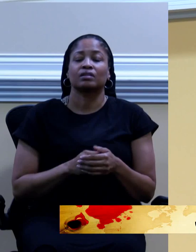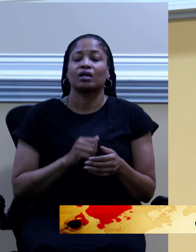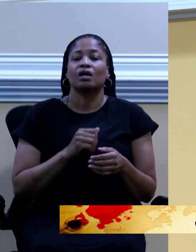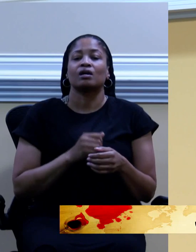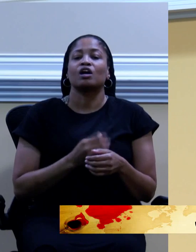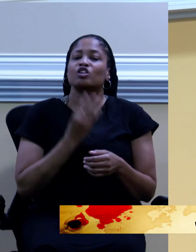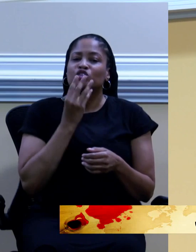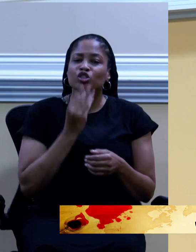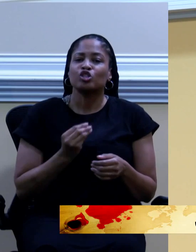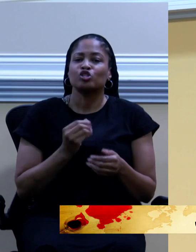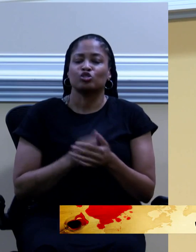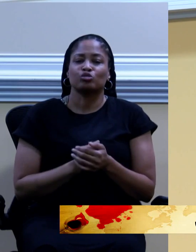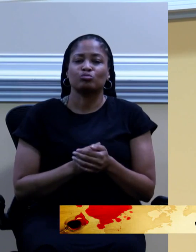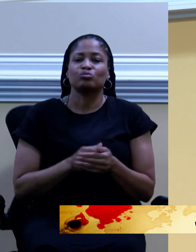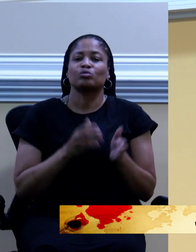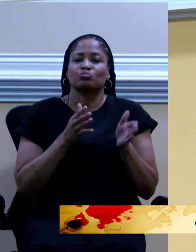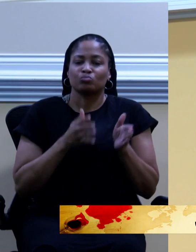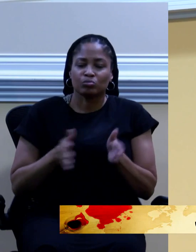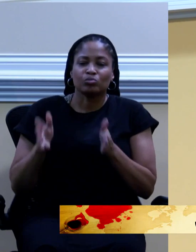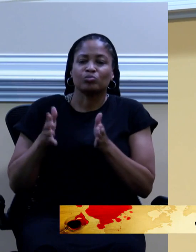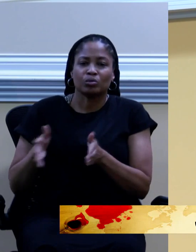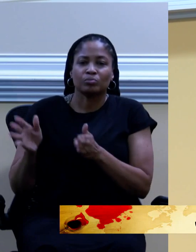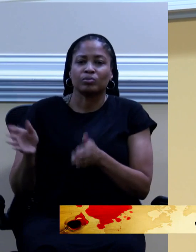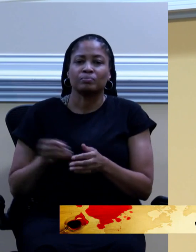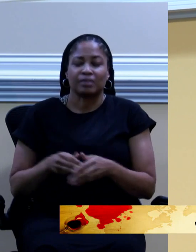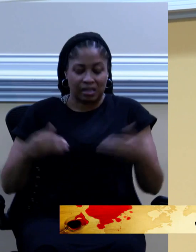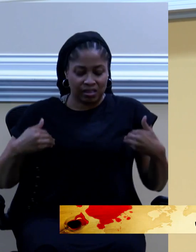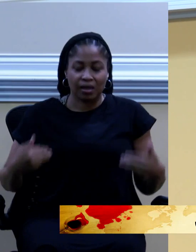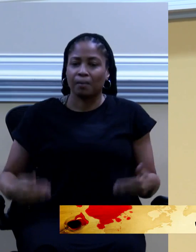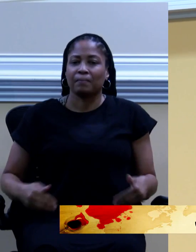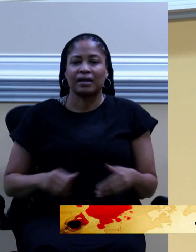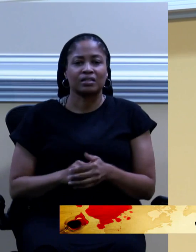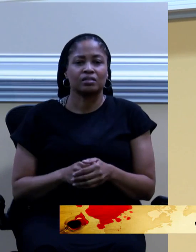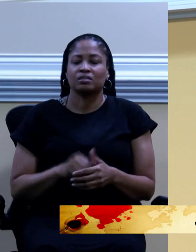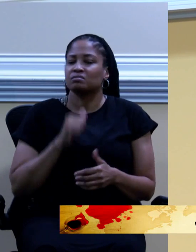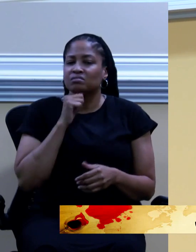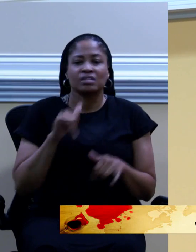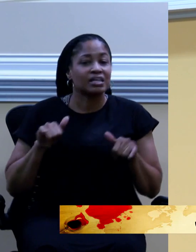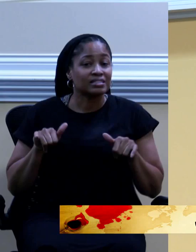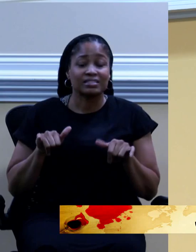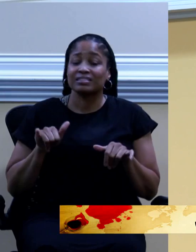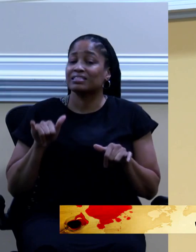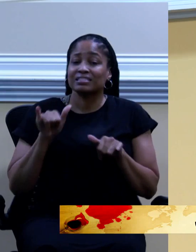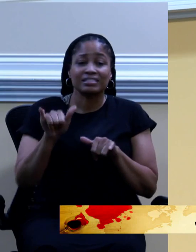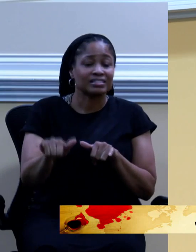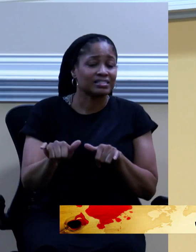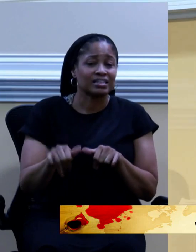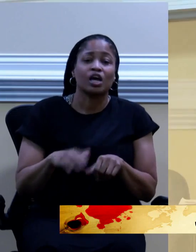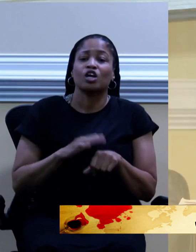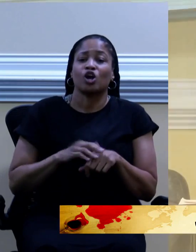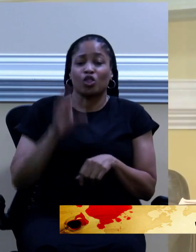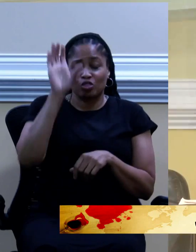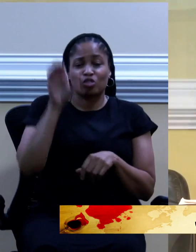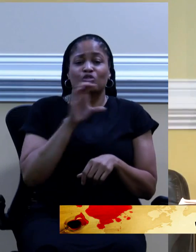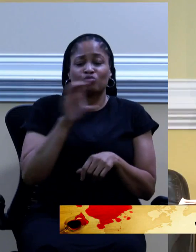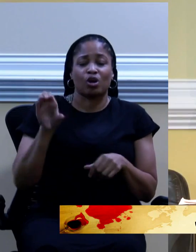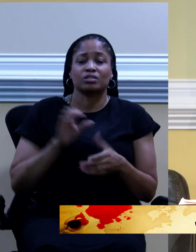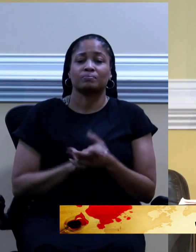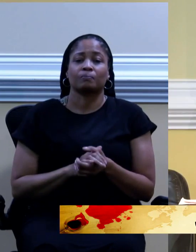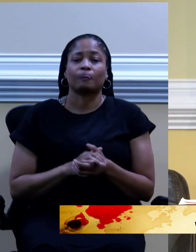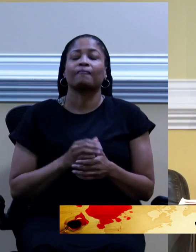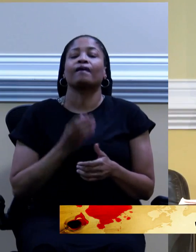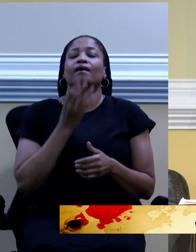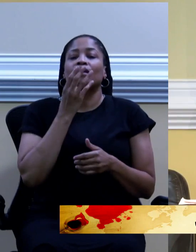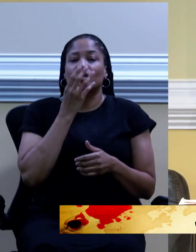it was the preparation that the body should not remain upon the cross on the Sabbath day. Now, the Jews. Because it was